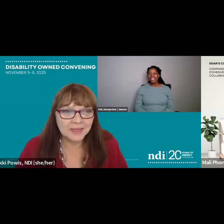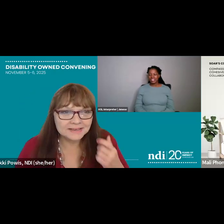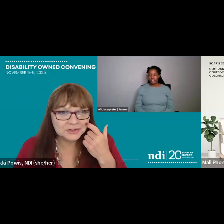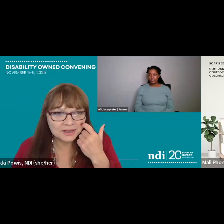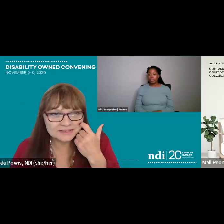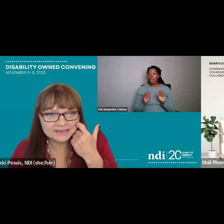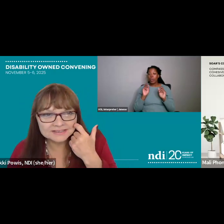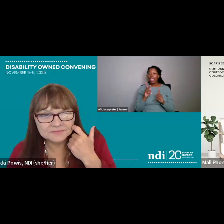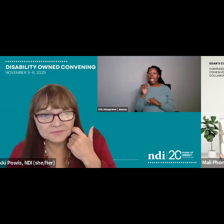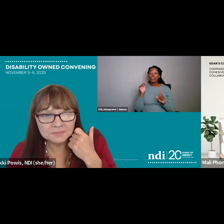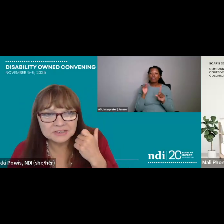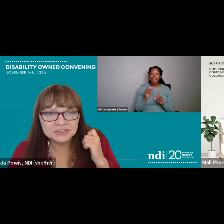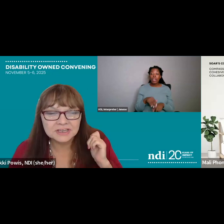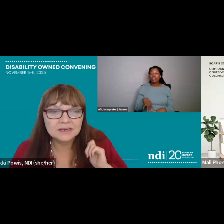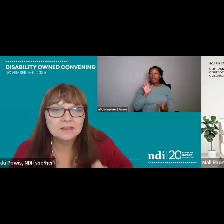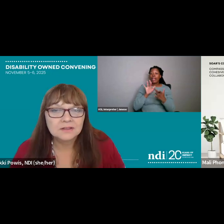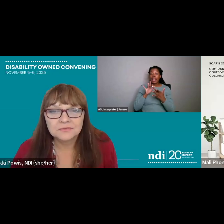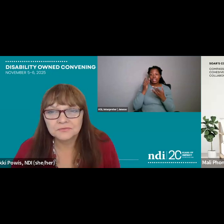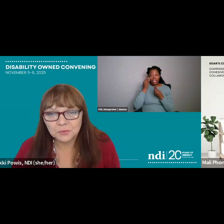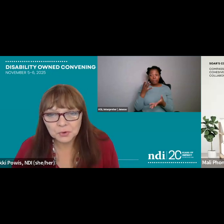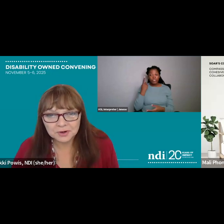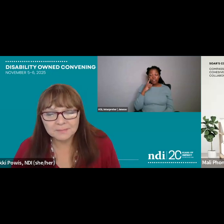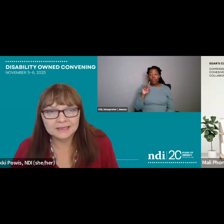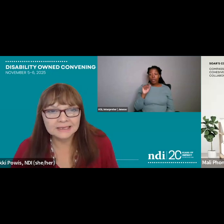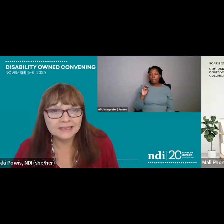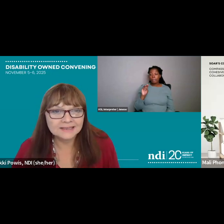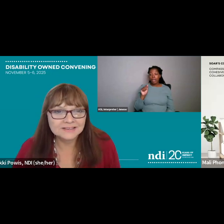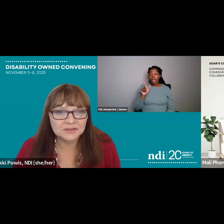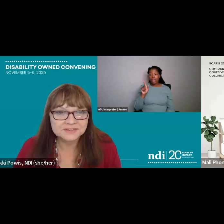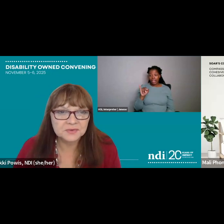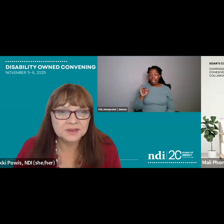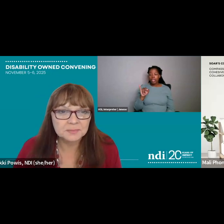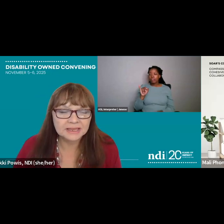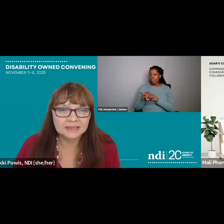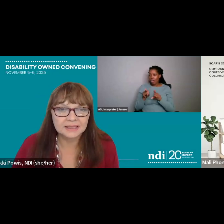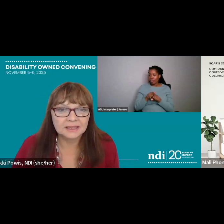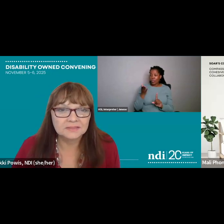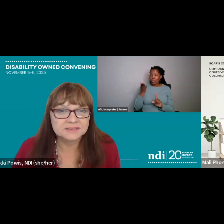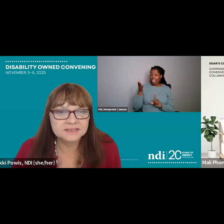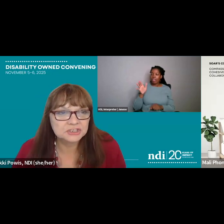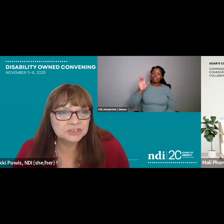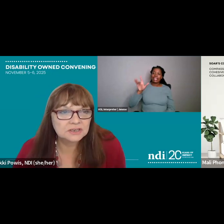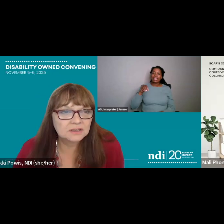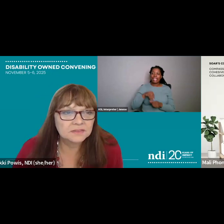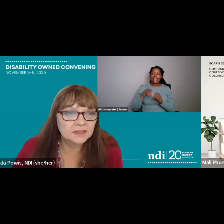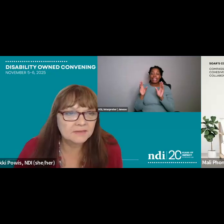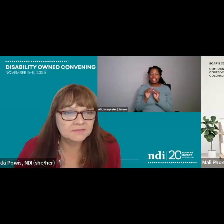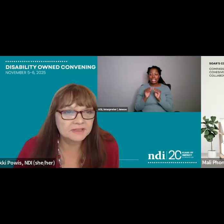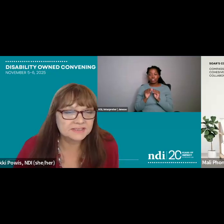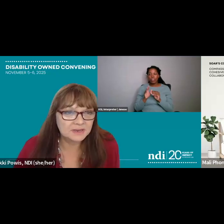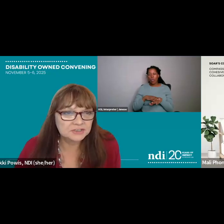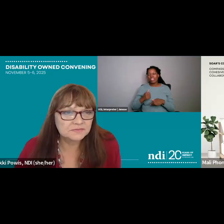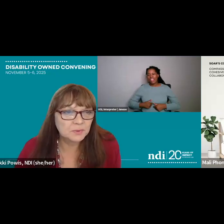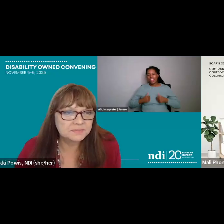Okay, and a reminder, contact information for Mali is also there by clicking in the session on the